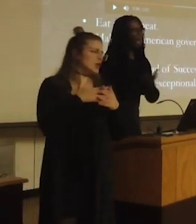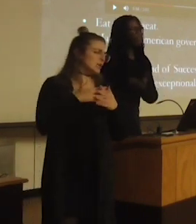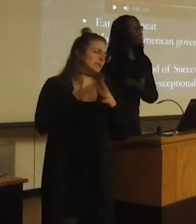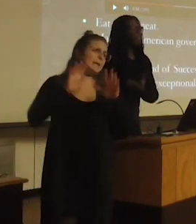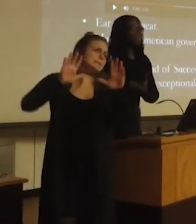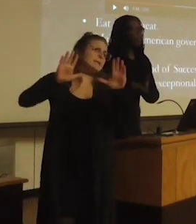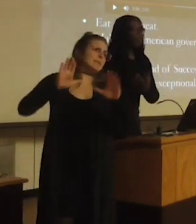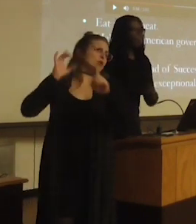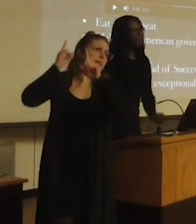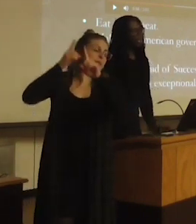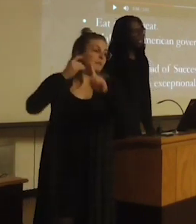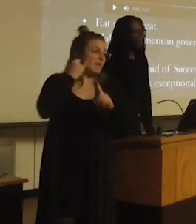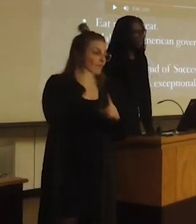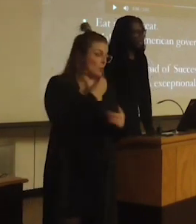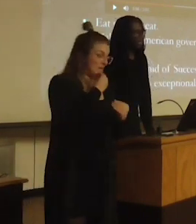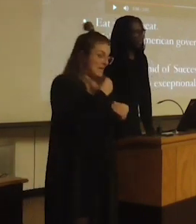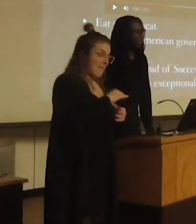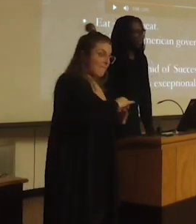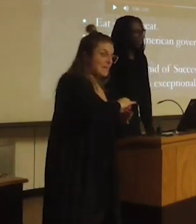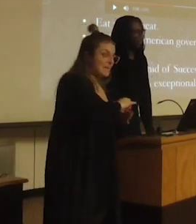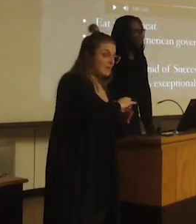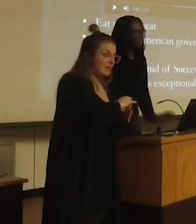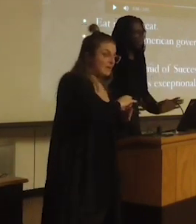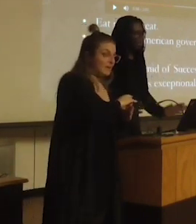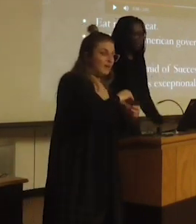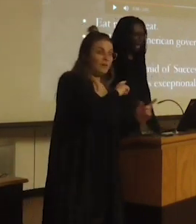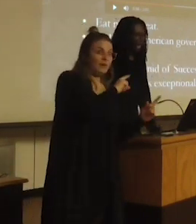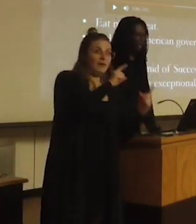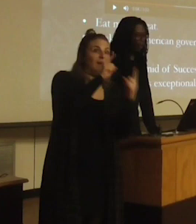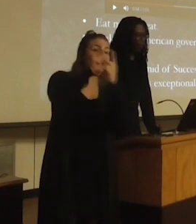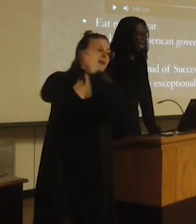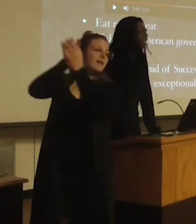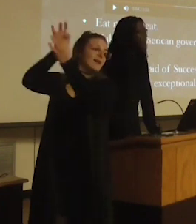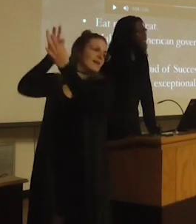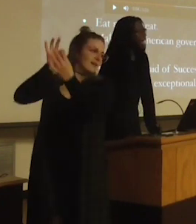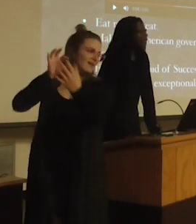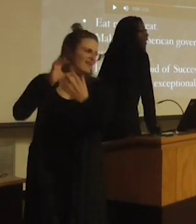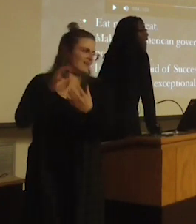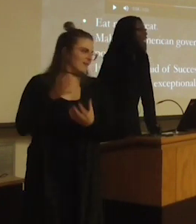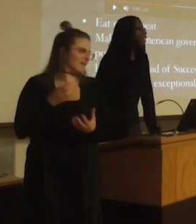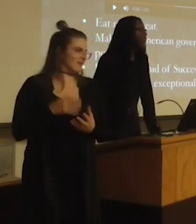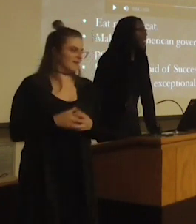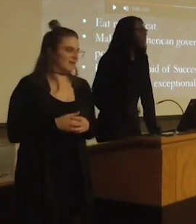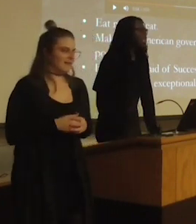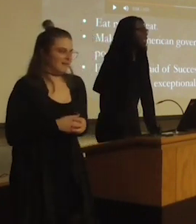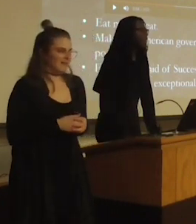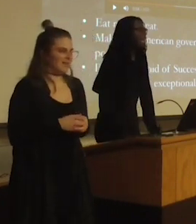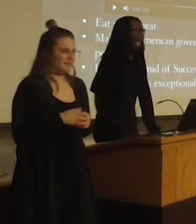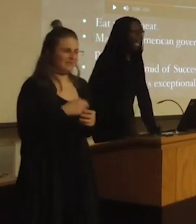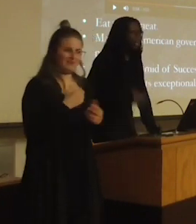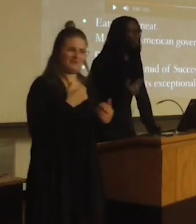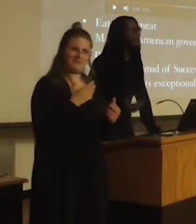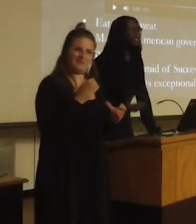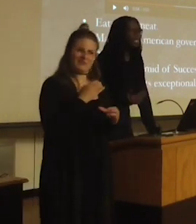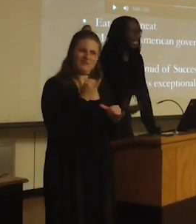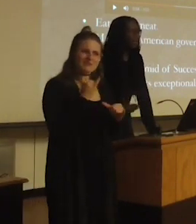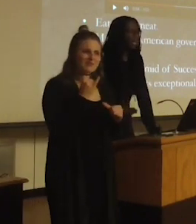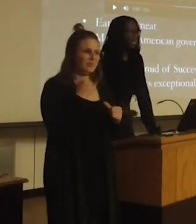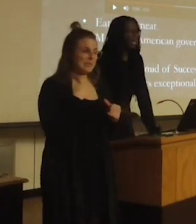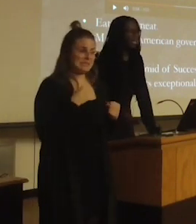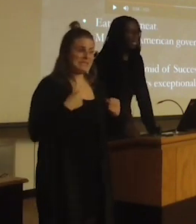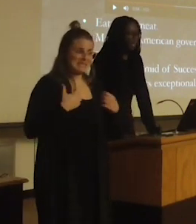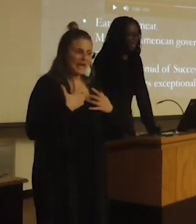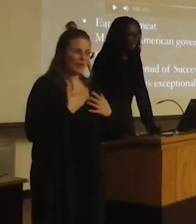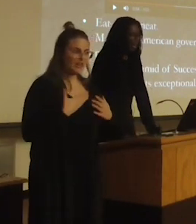paves a path to American exceptionalism, if you will. And that should be, it's funny, but it's also an incredibly